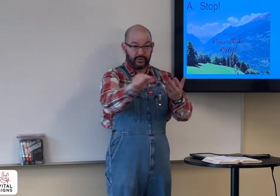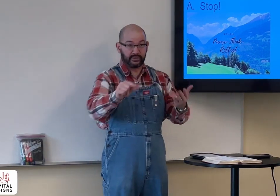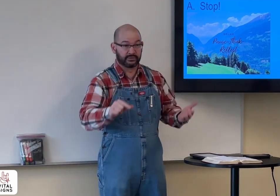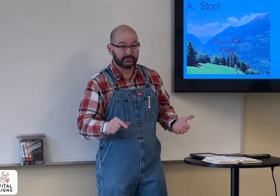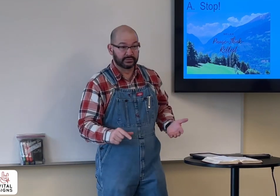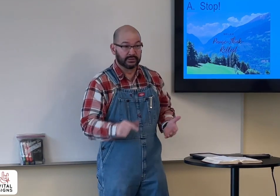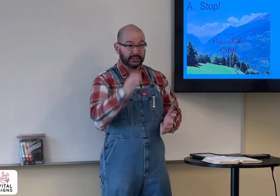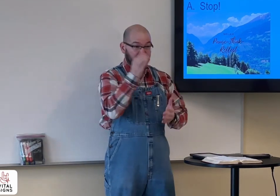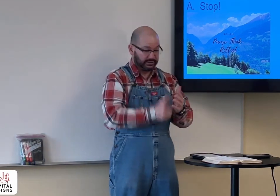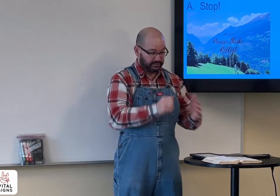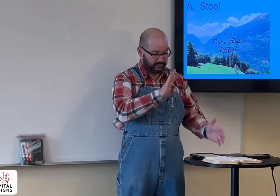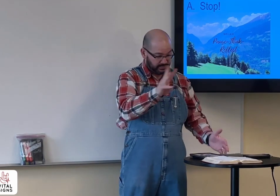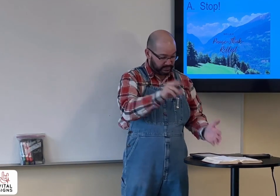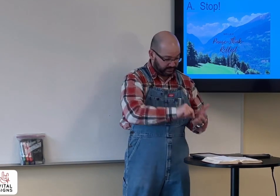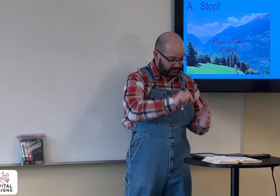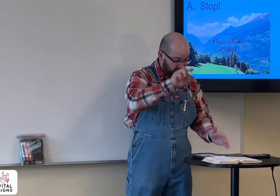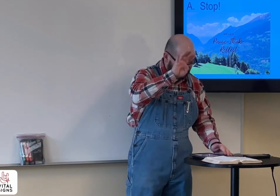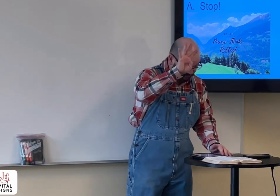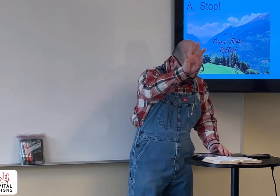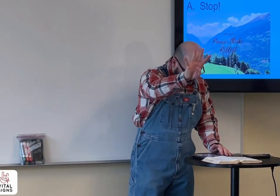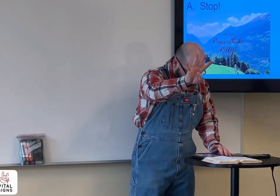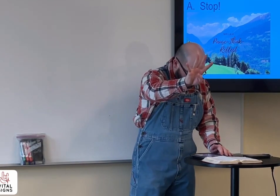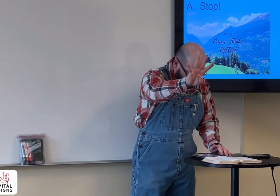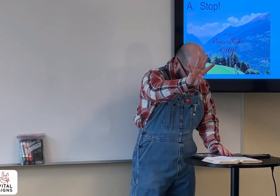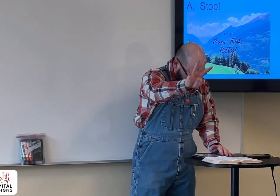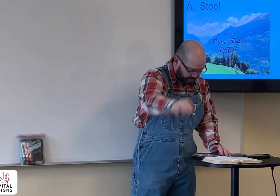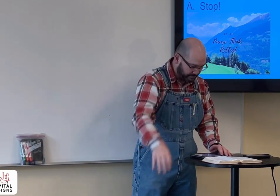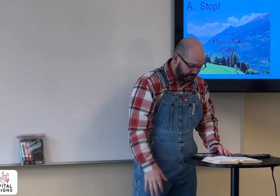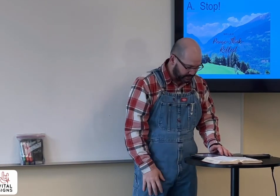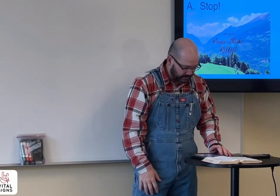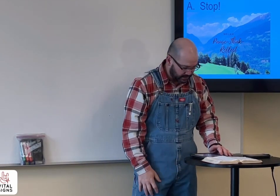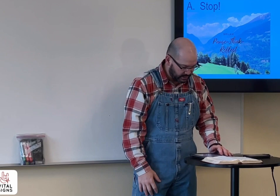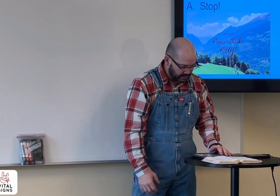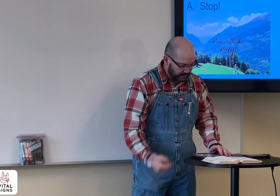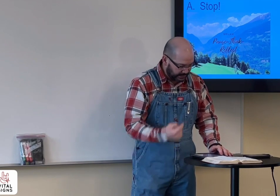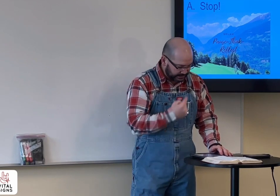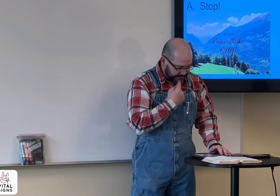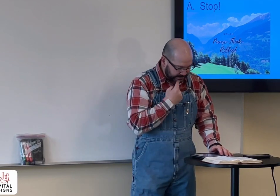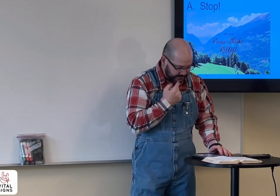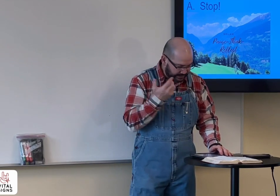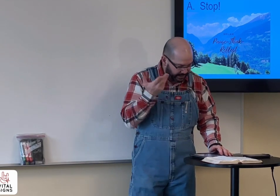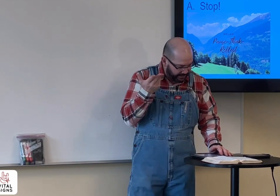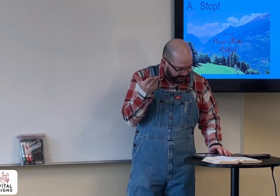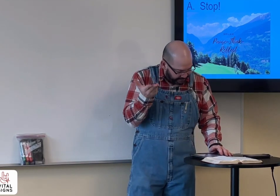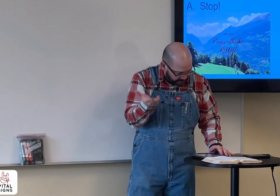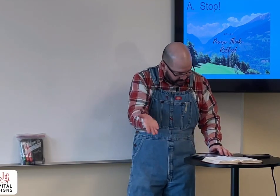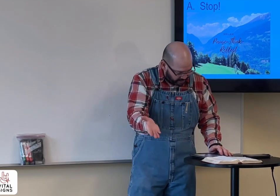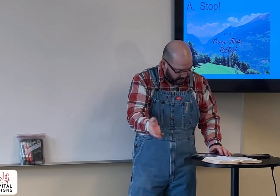In the next verse, chapter 46, verse 4, it says,